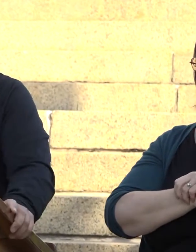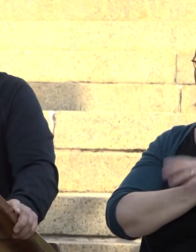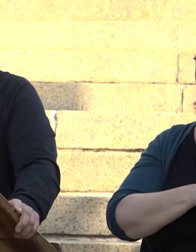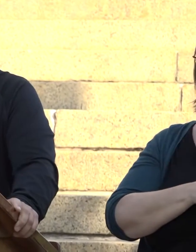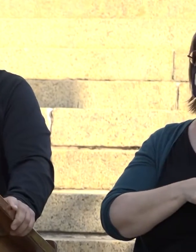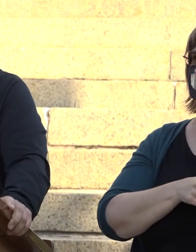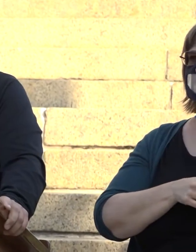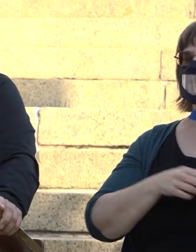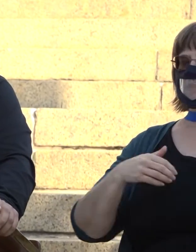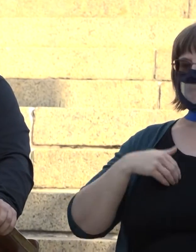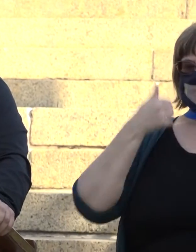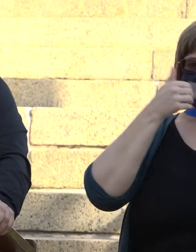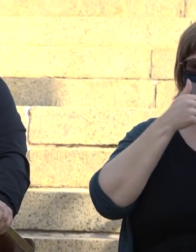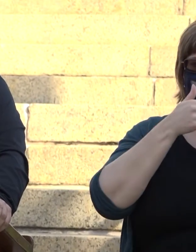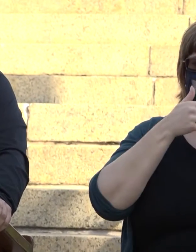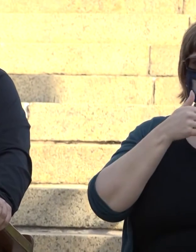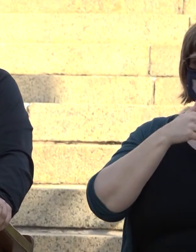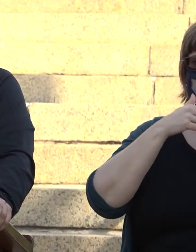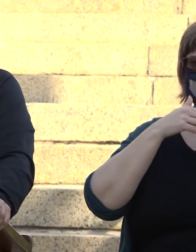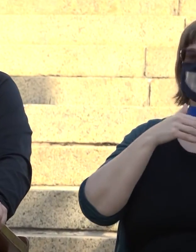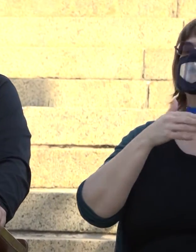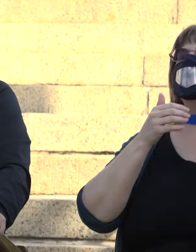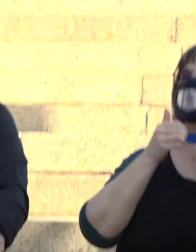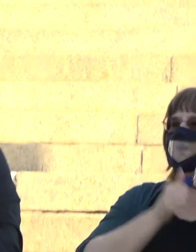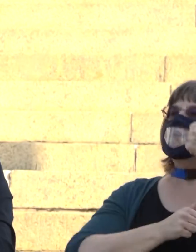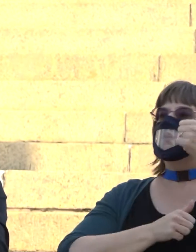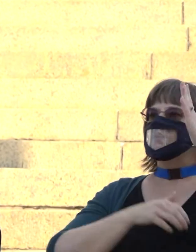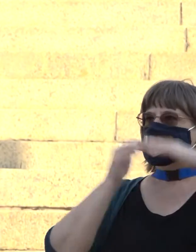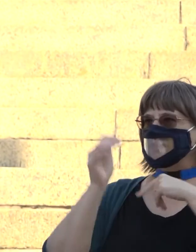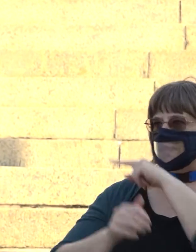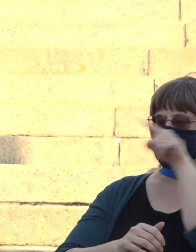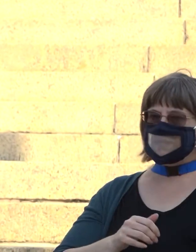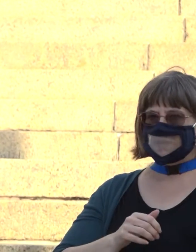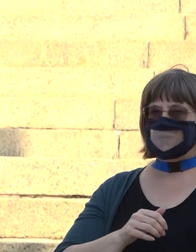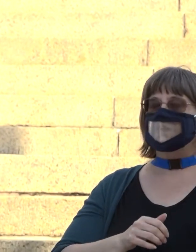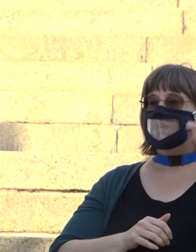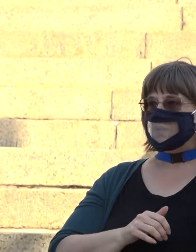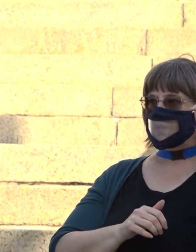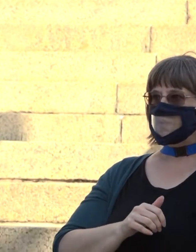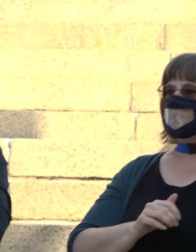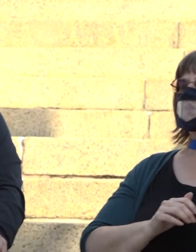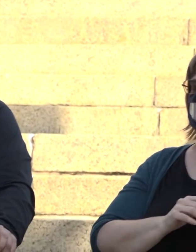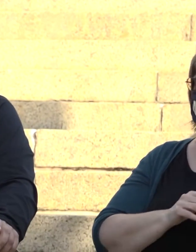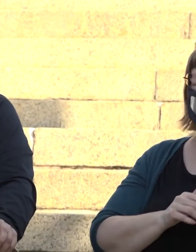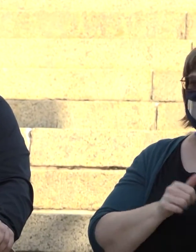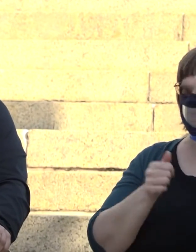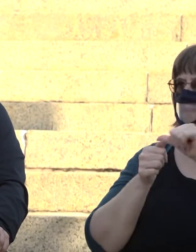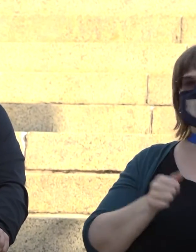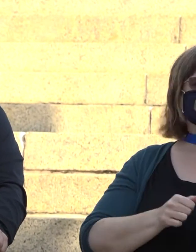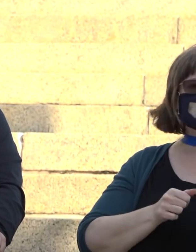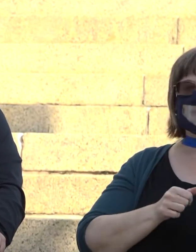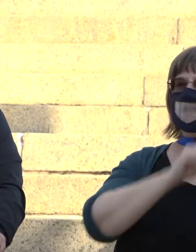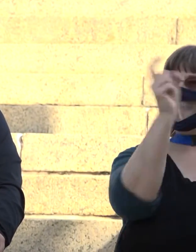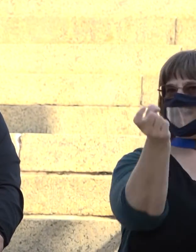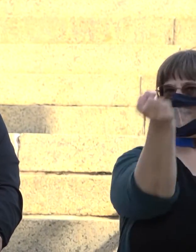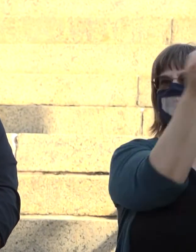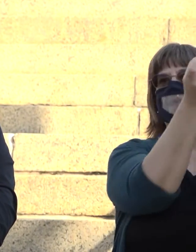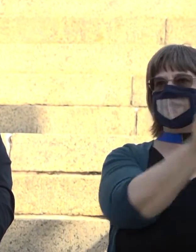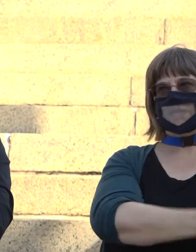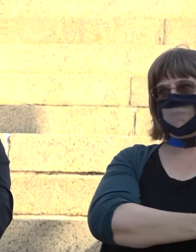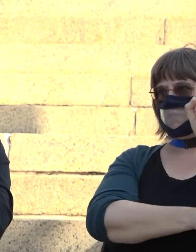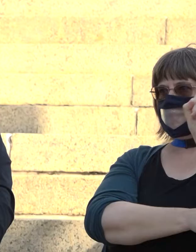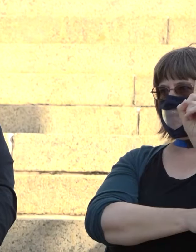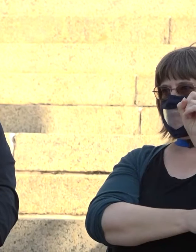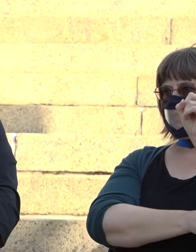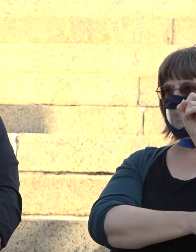old, younger than older than you guys, would obviously remember where exactly they were when they heard about